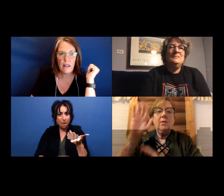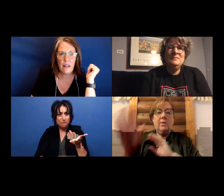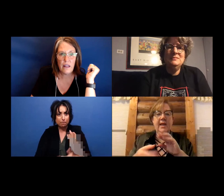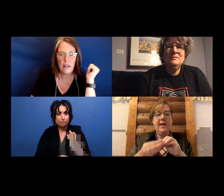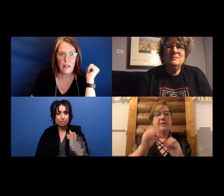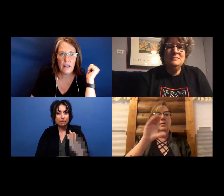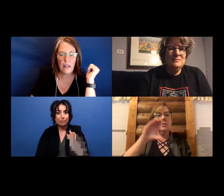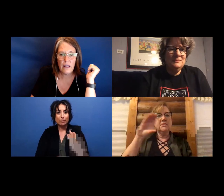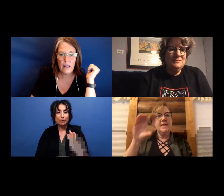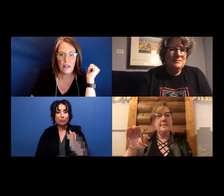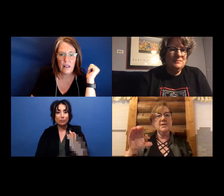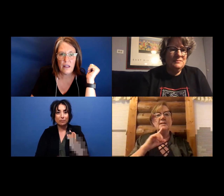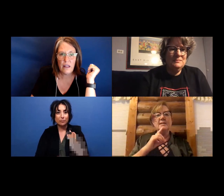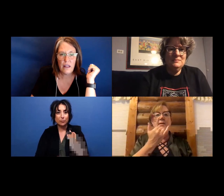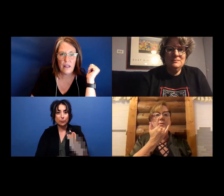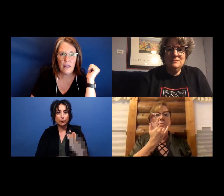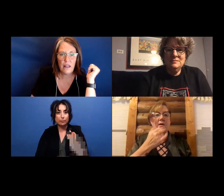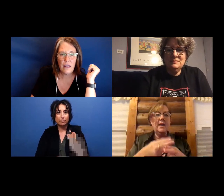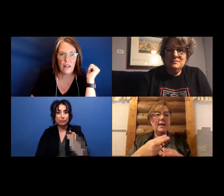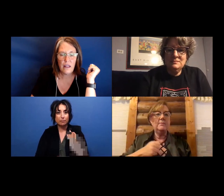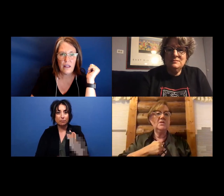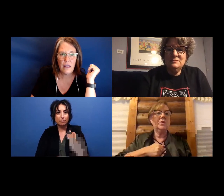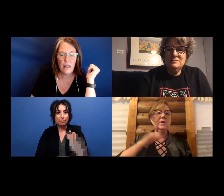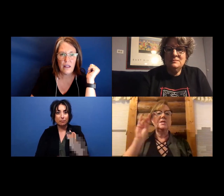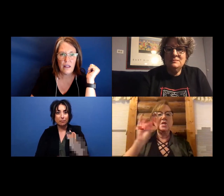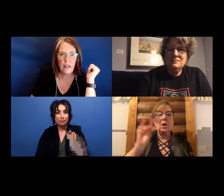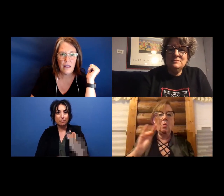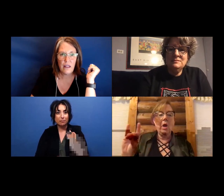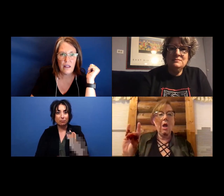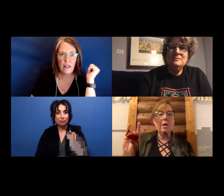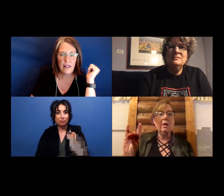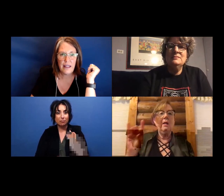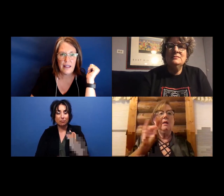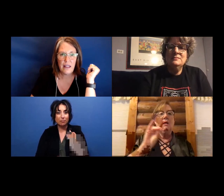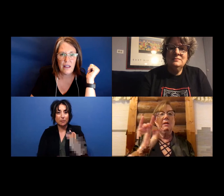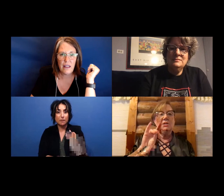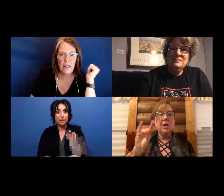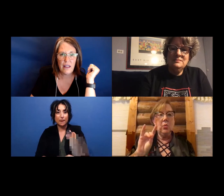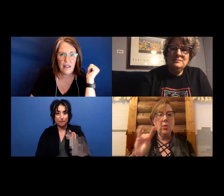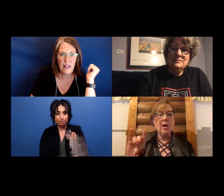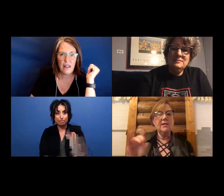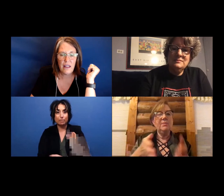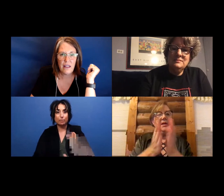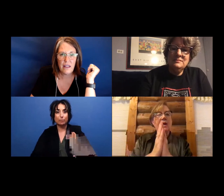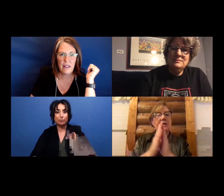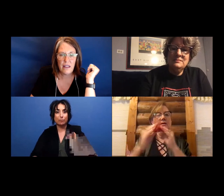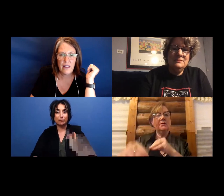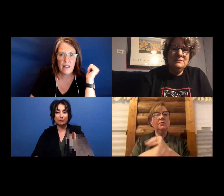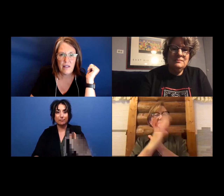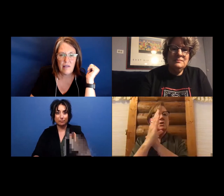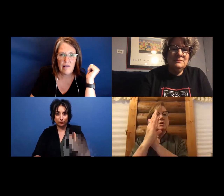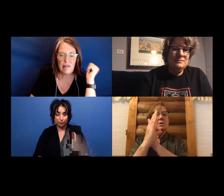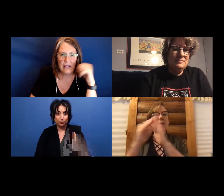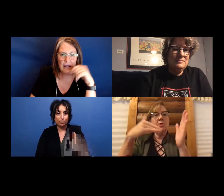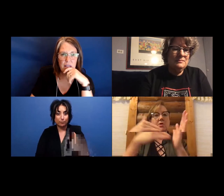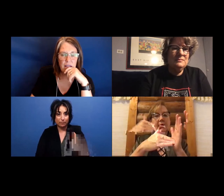I will add the closed captioning said the wrong name. Sorry, it's Xiaorong. Xiaorong is being asked to